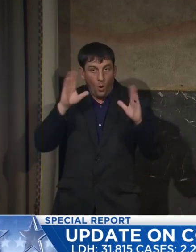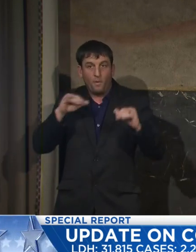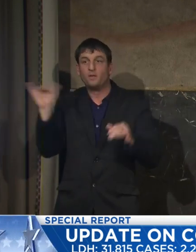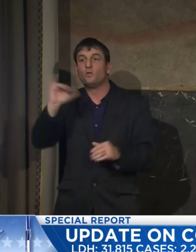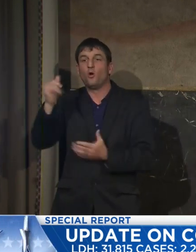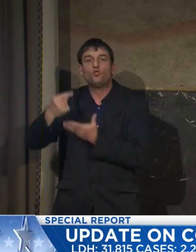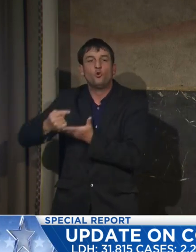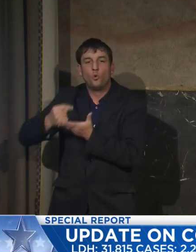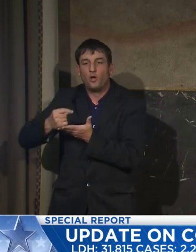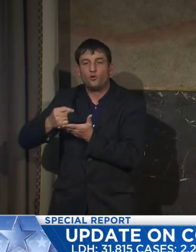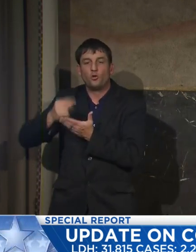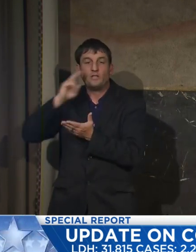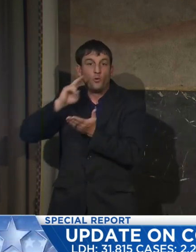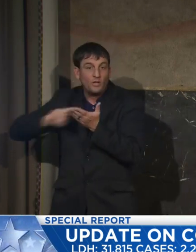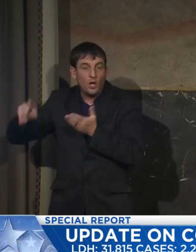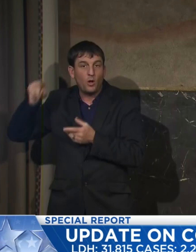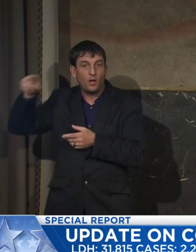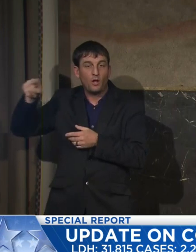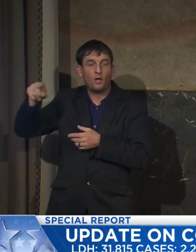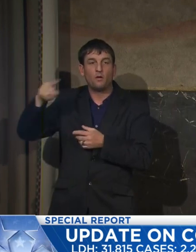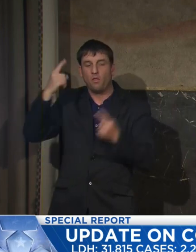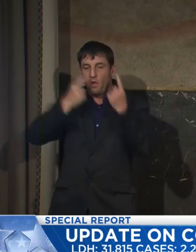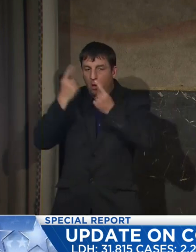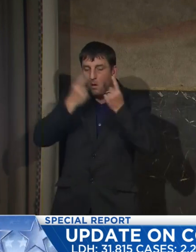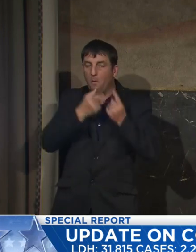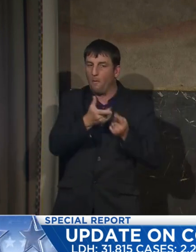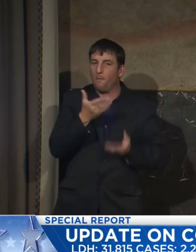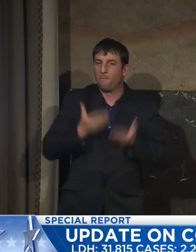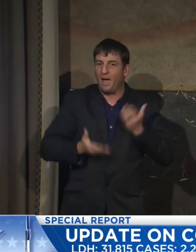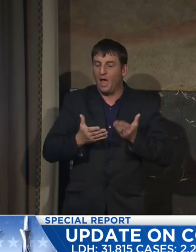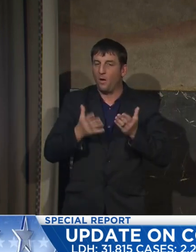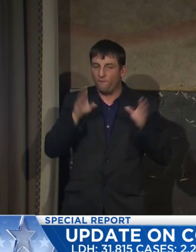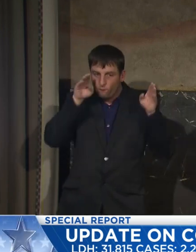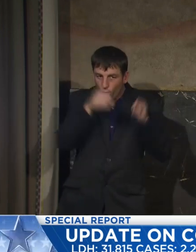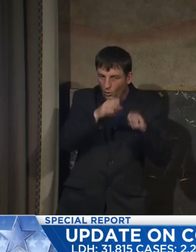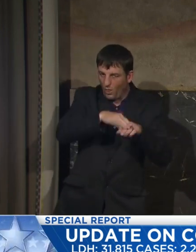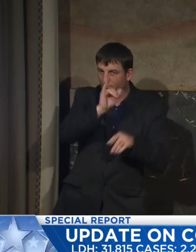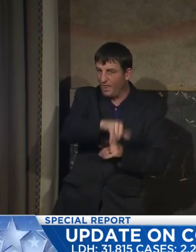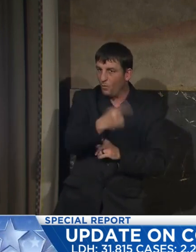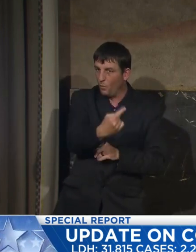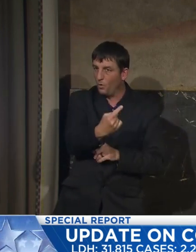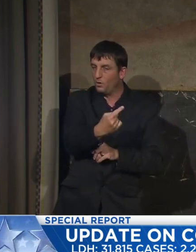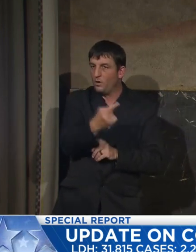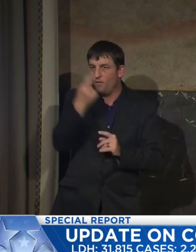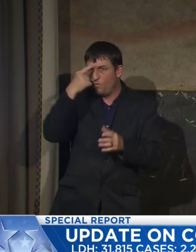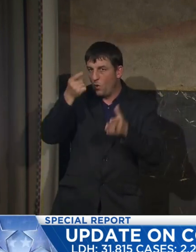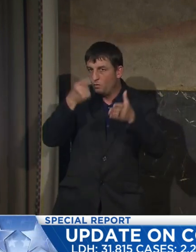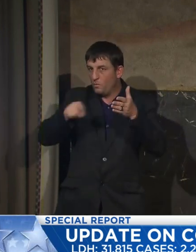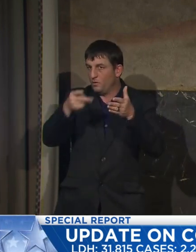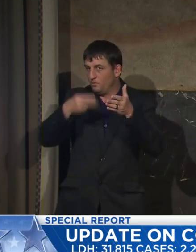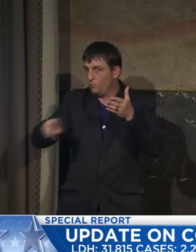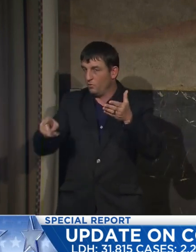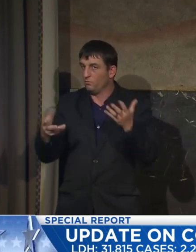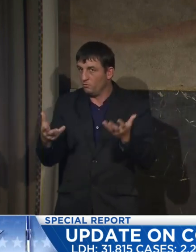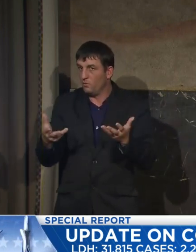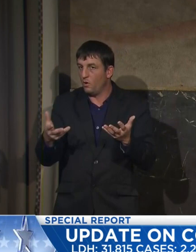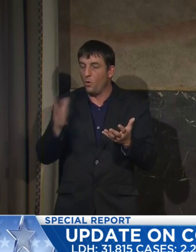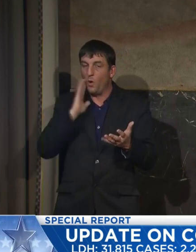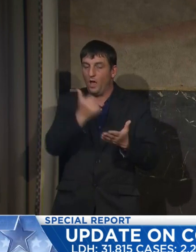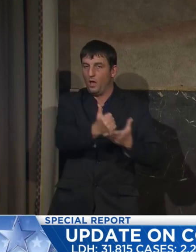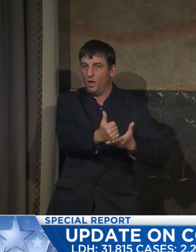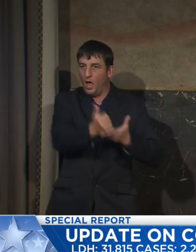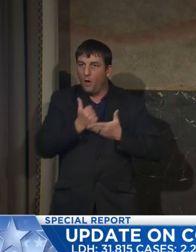Secretary, and thought that that might come into focus much more over the next couple of weeks. It would be very